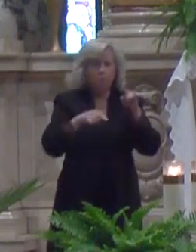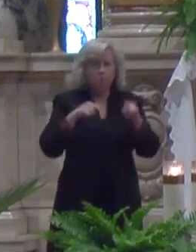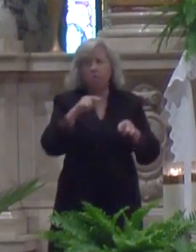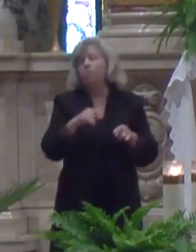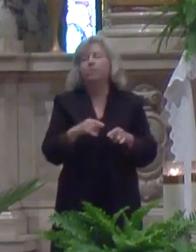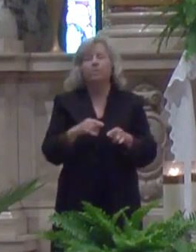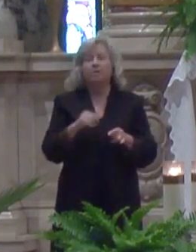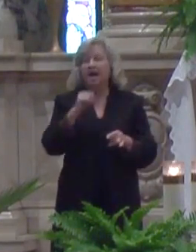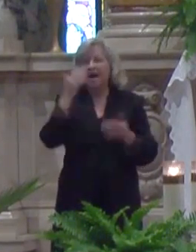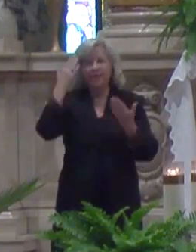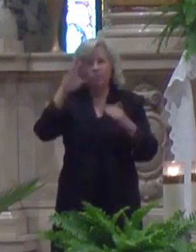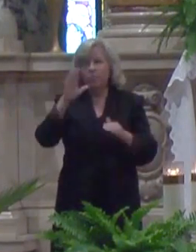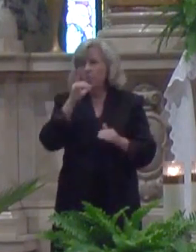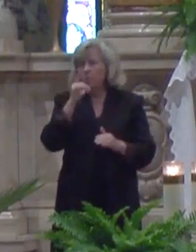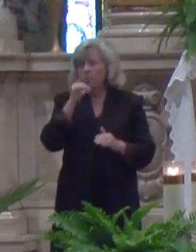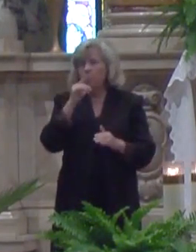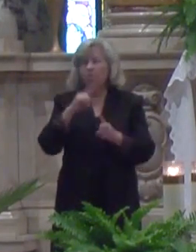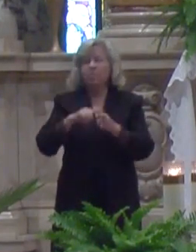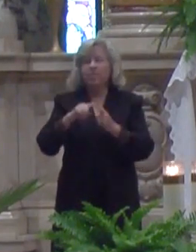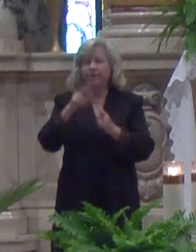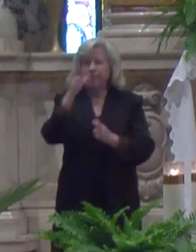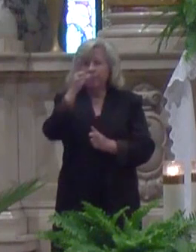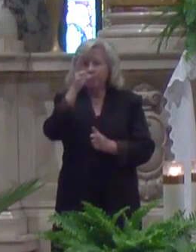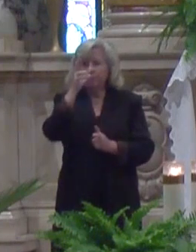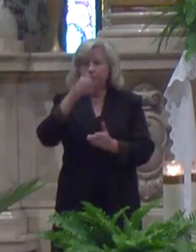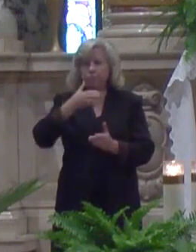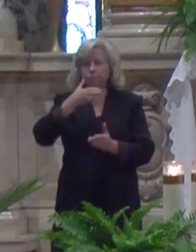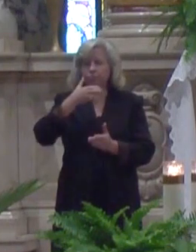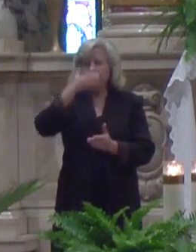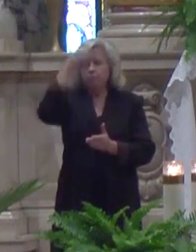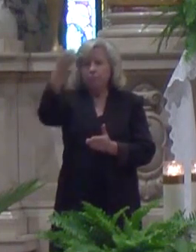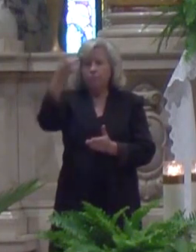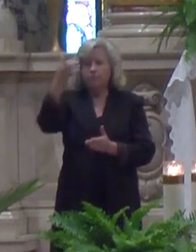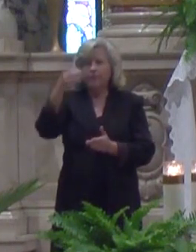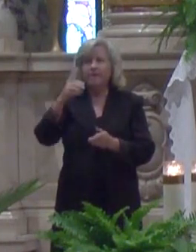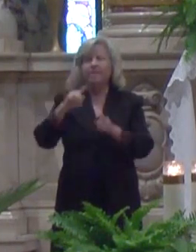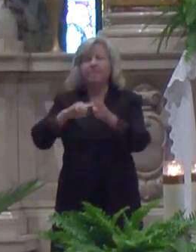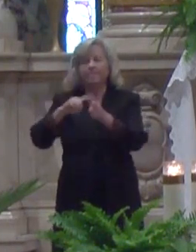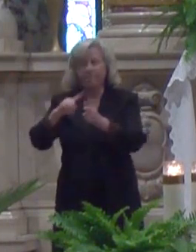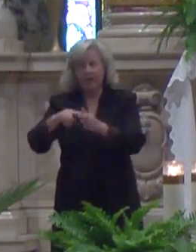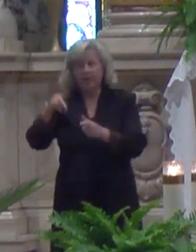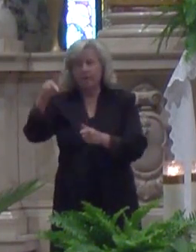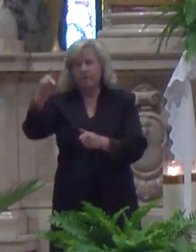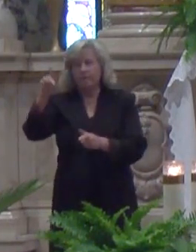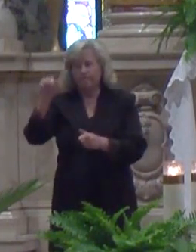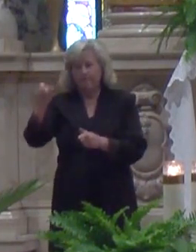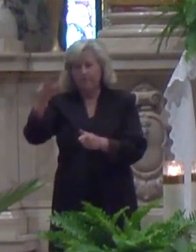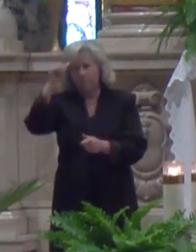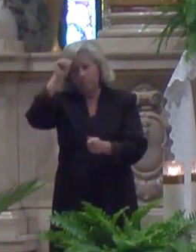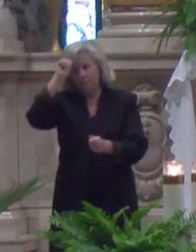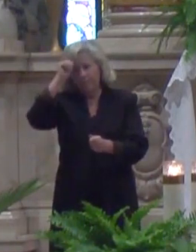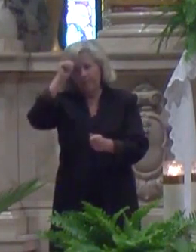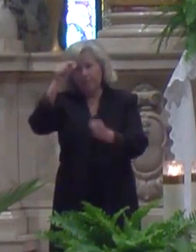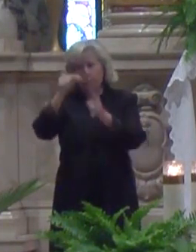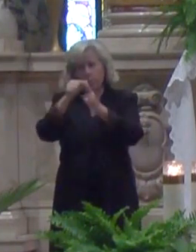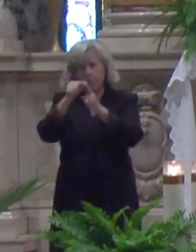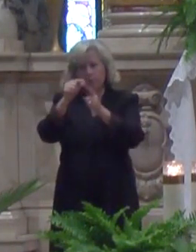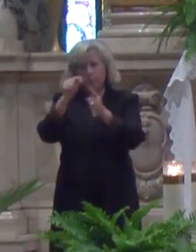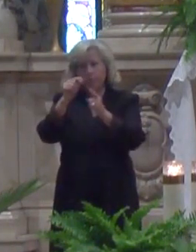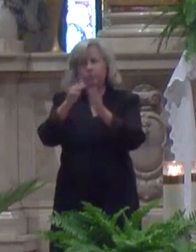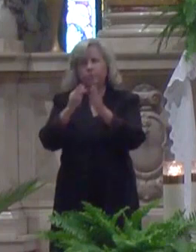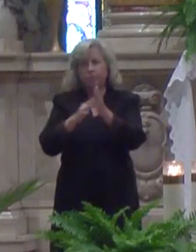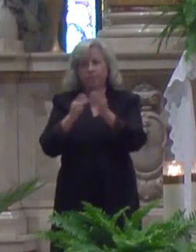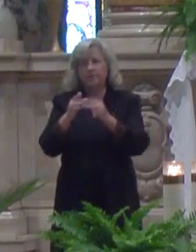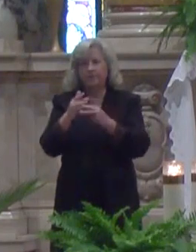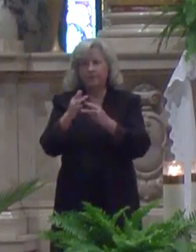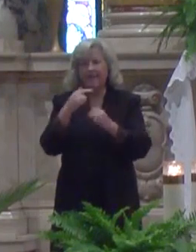And immediately a cock crowed. Then Peter remembered the word that Jesus had spoken, "Before the cock crows, you will deny